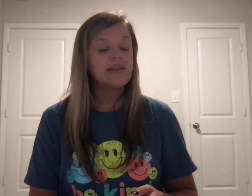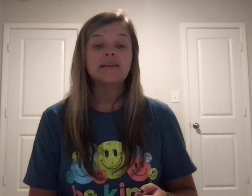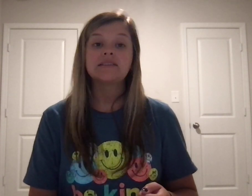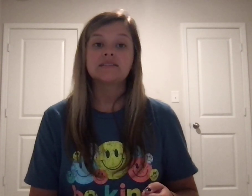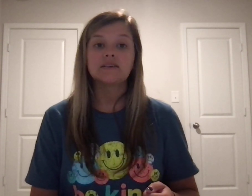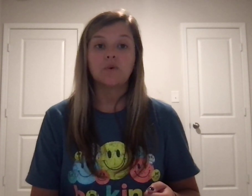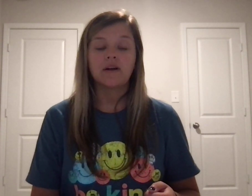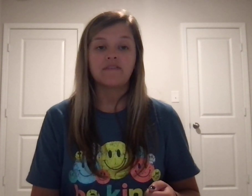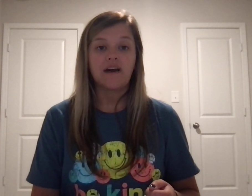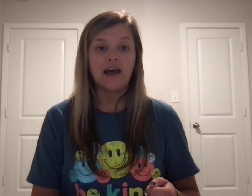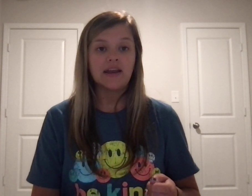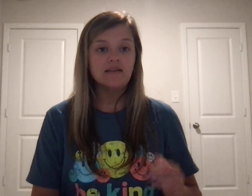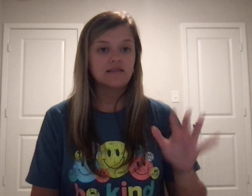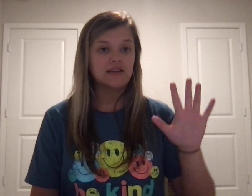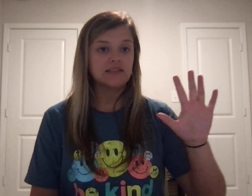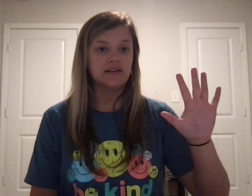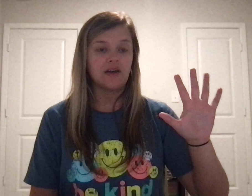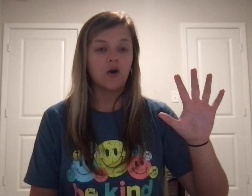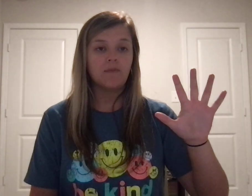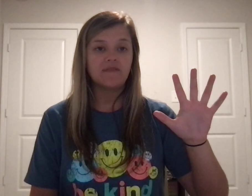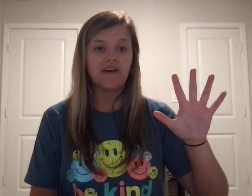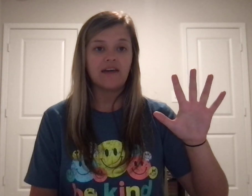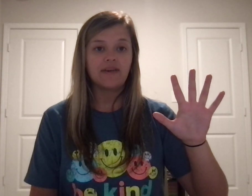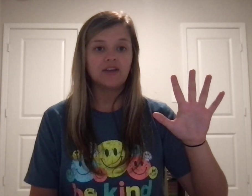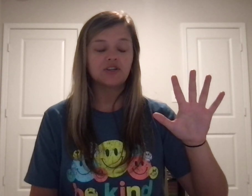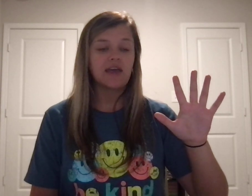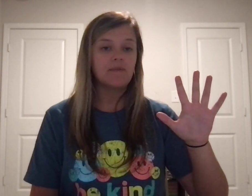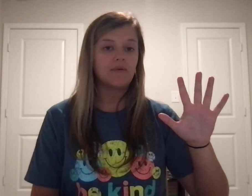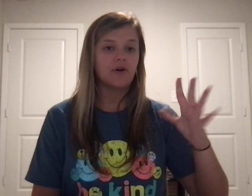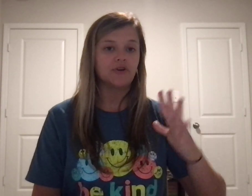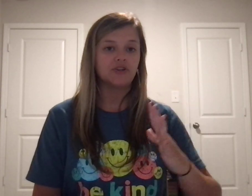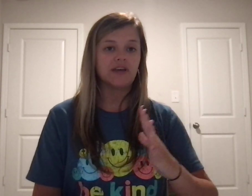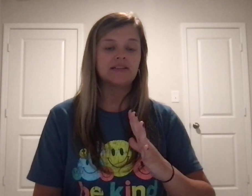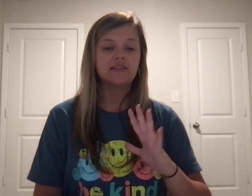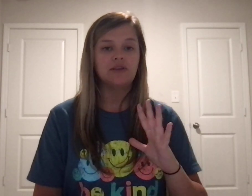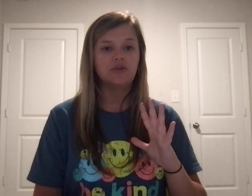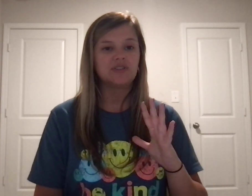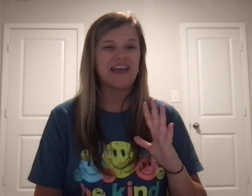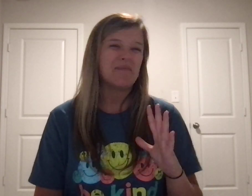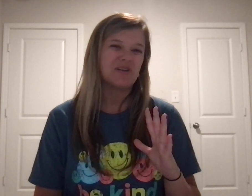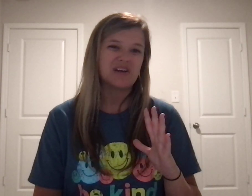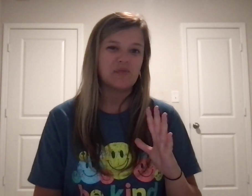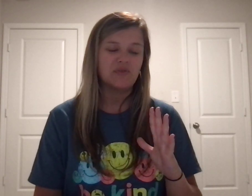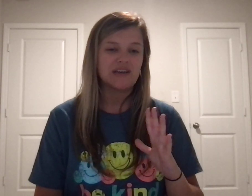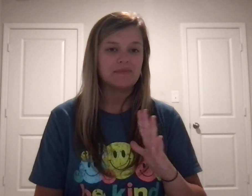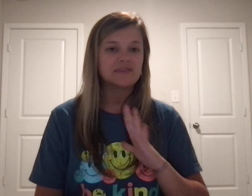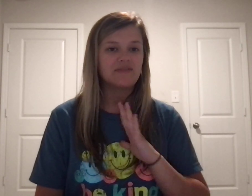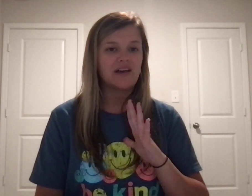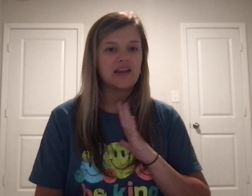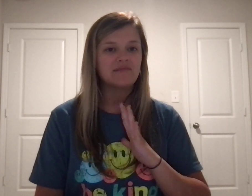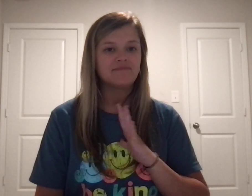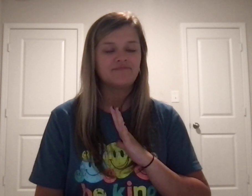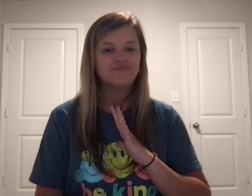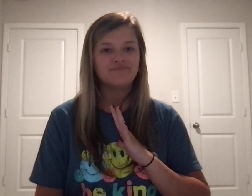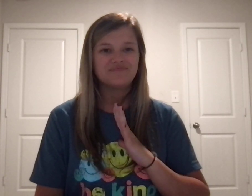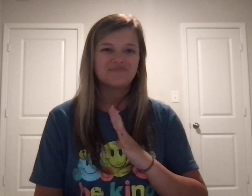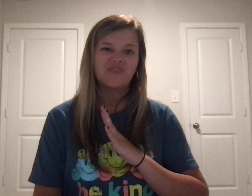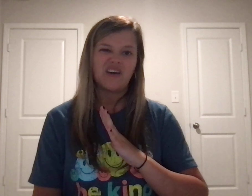Next is the word fine. It's an open 5 hand shape on your chest, and you just tap it a couple times. Fine. Fine.